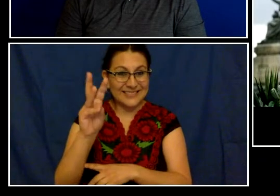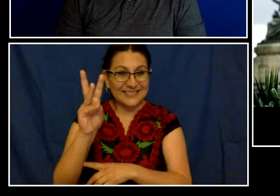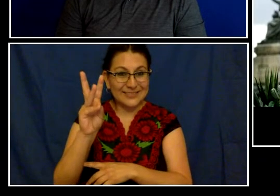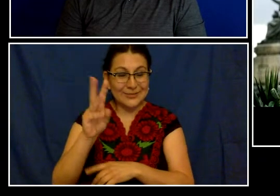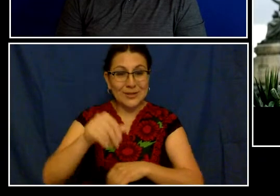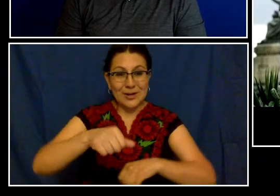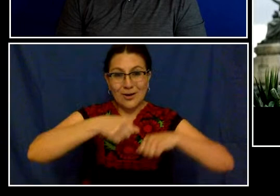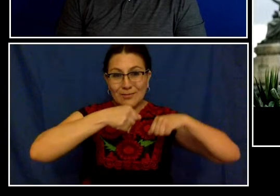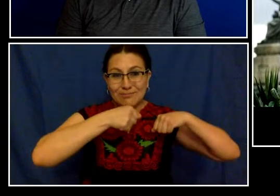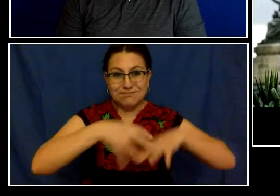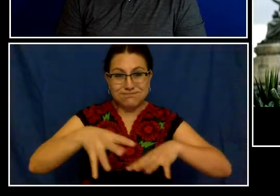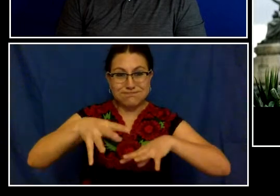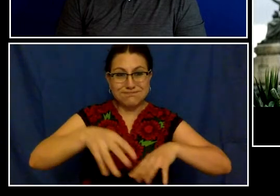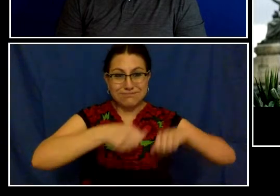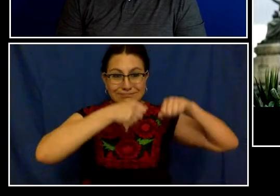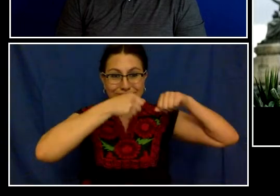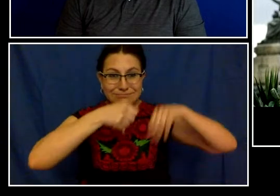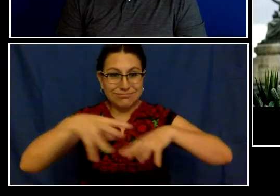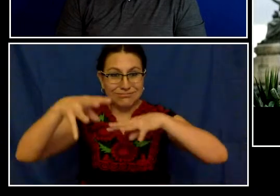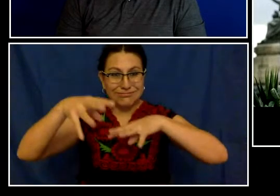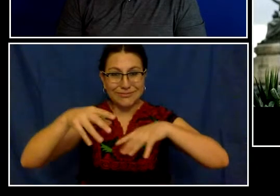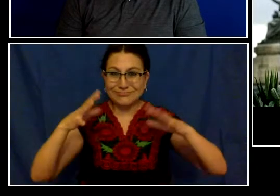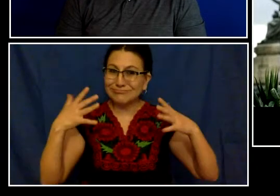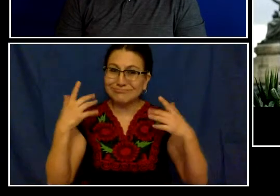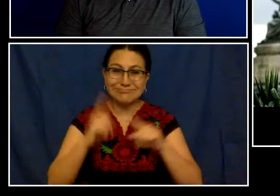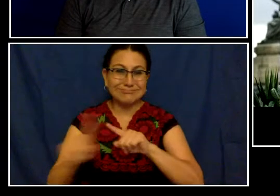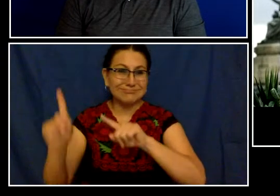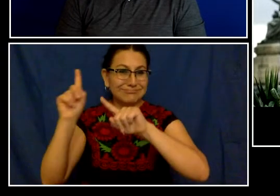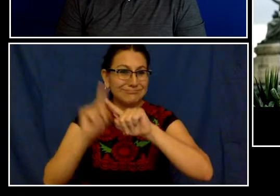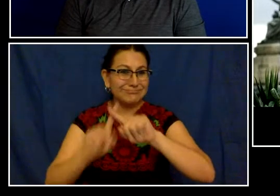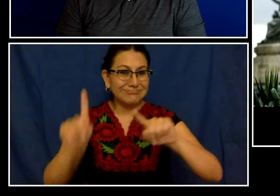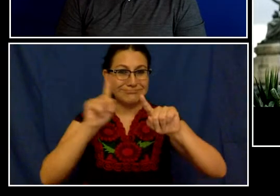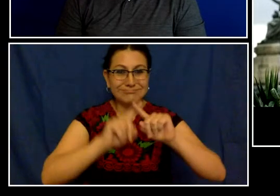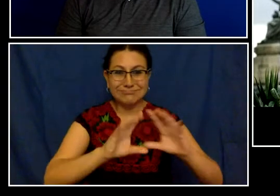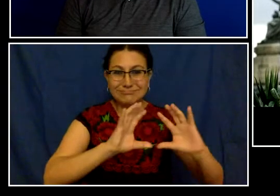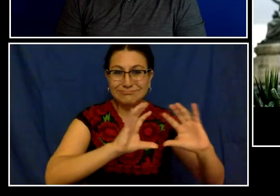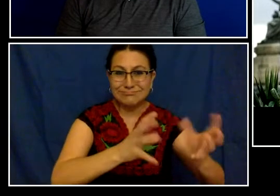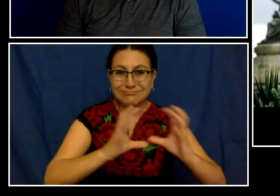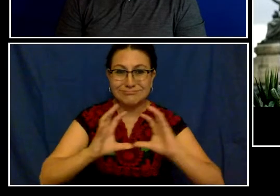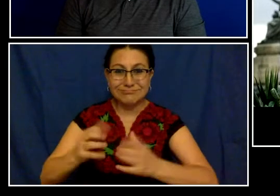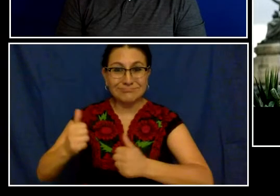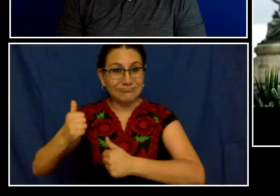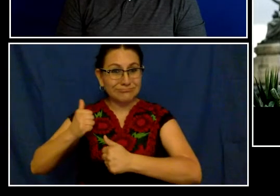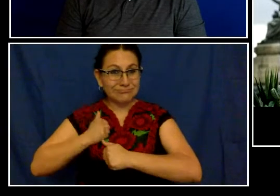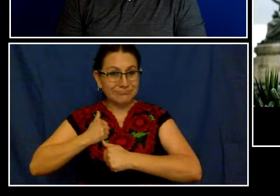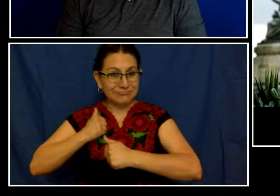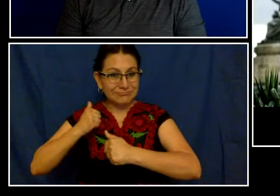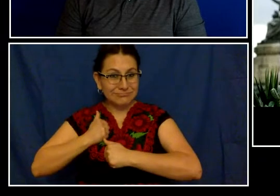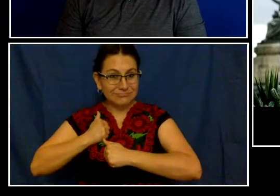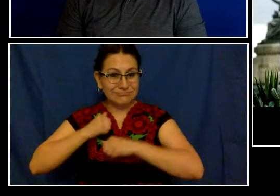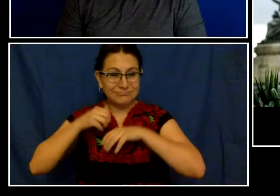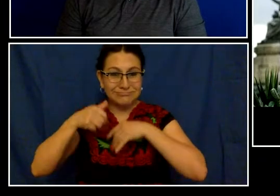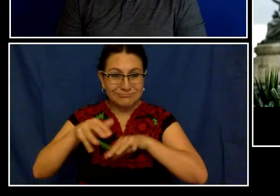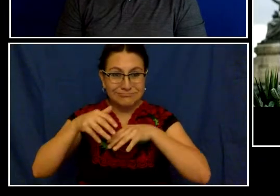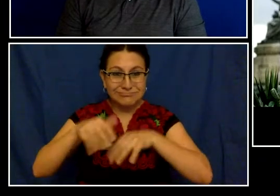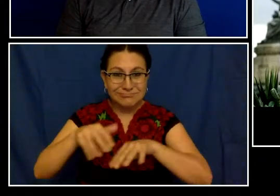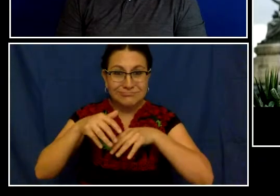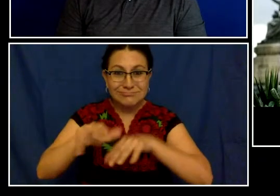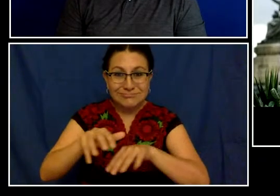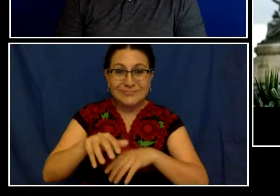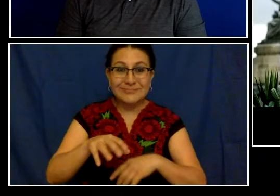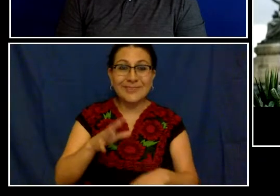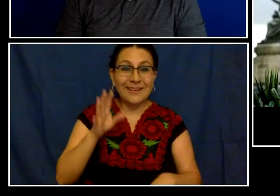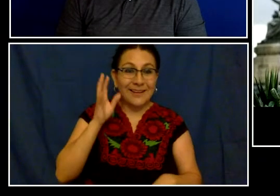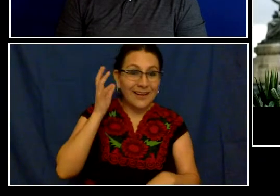Then the celebration continues. Then we have the 16th, where the people would march and parade, different groups, different